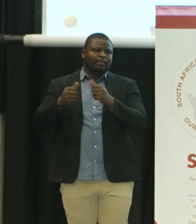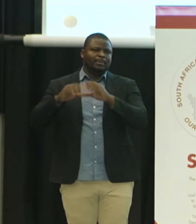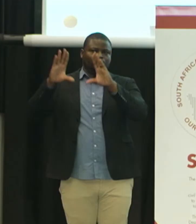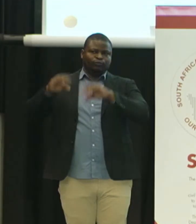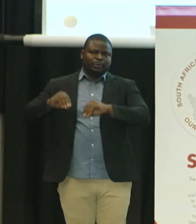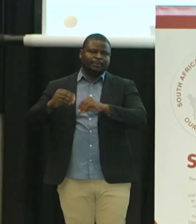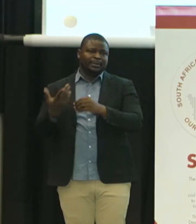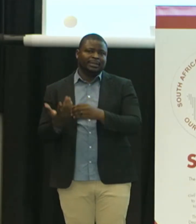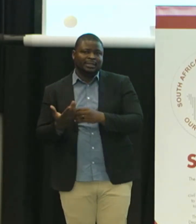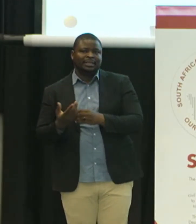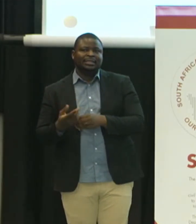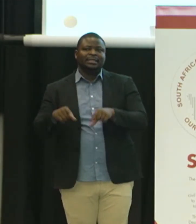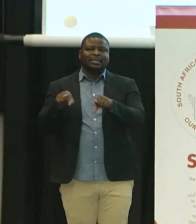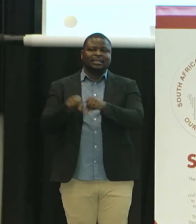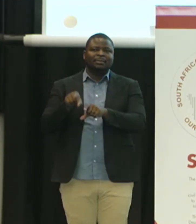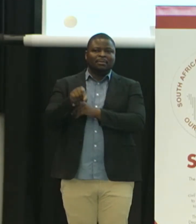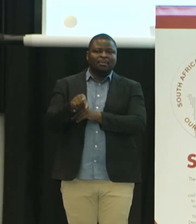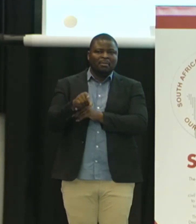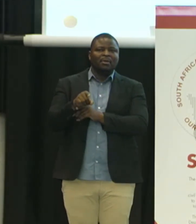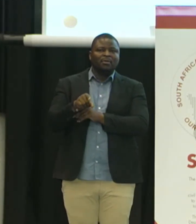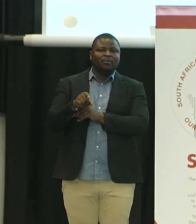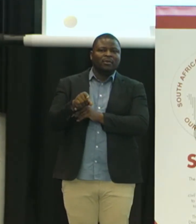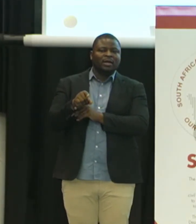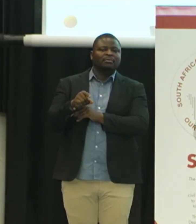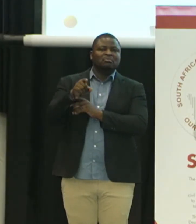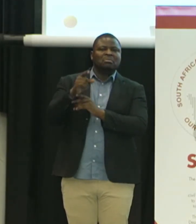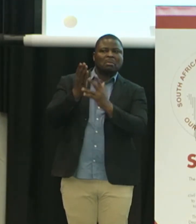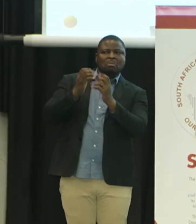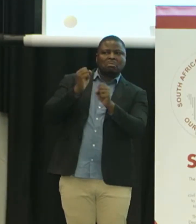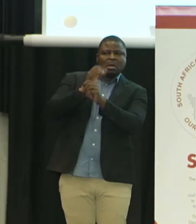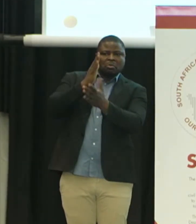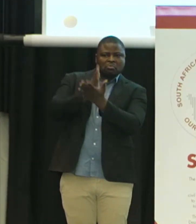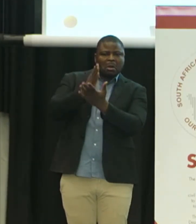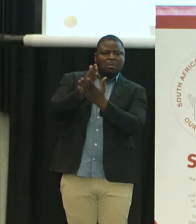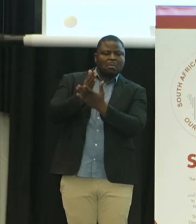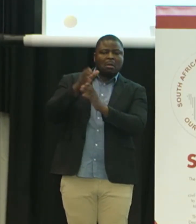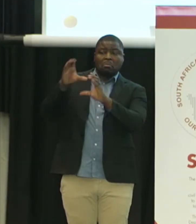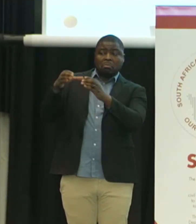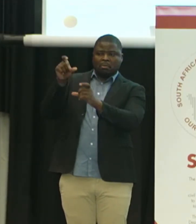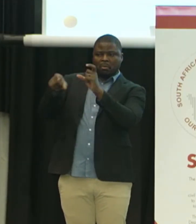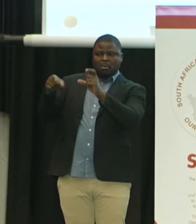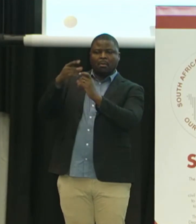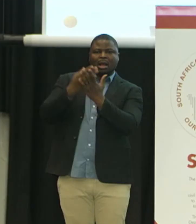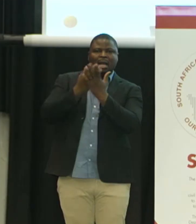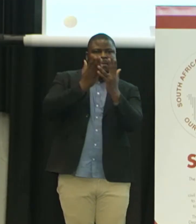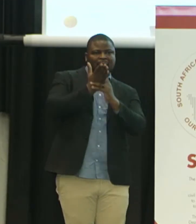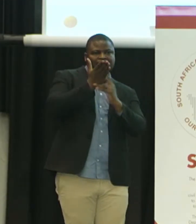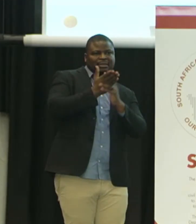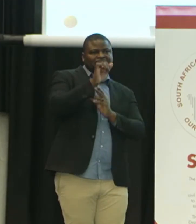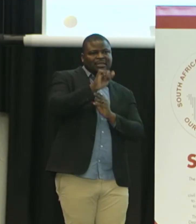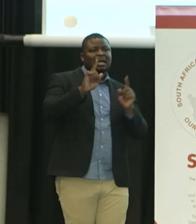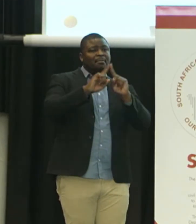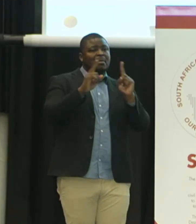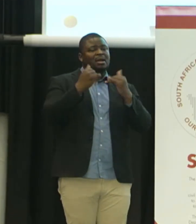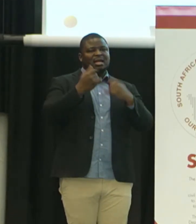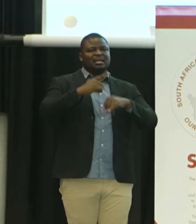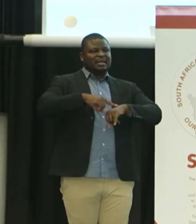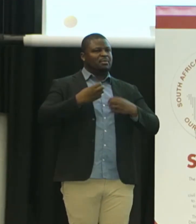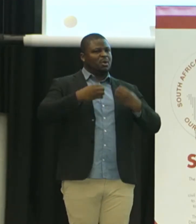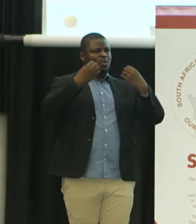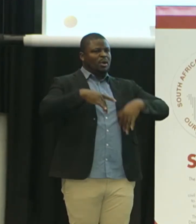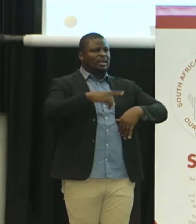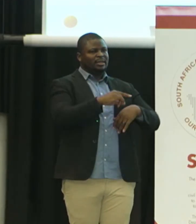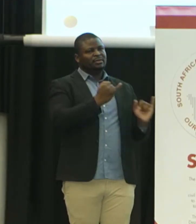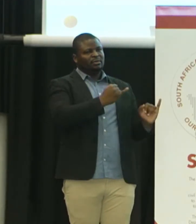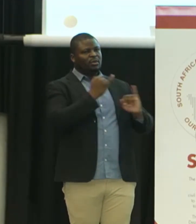access to services. So without wasting much time, I would like to call upon